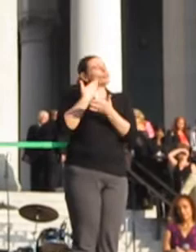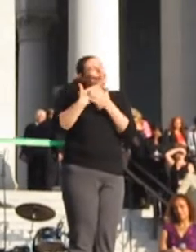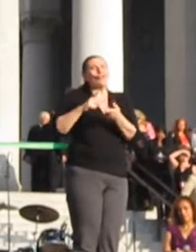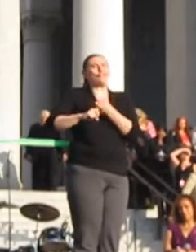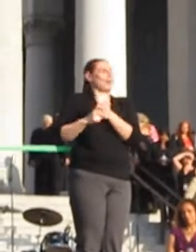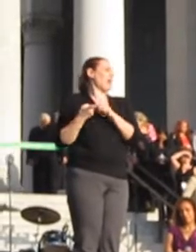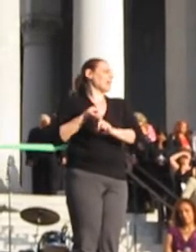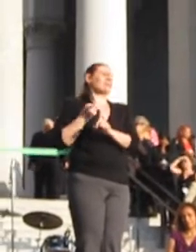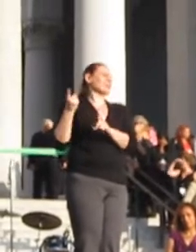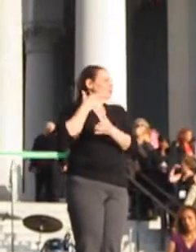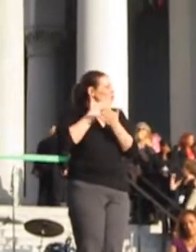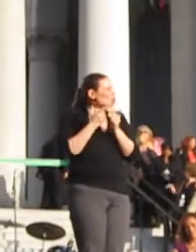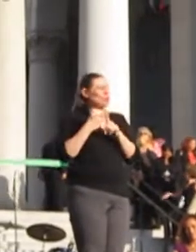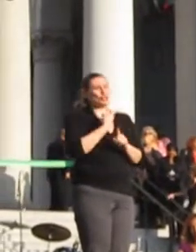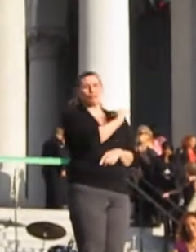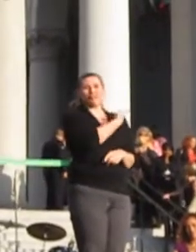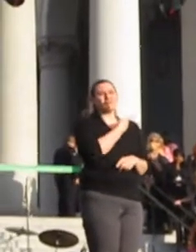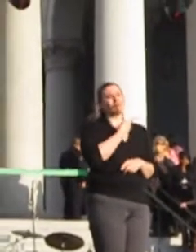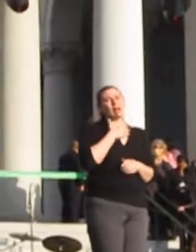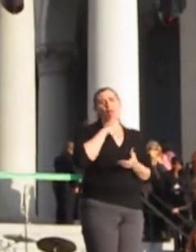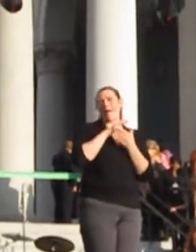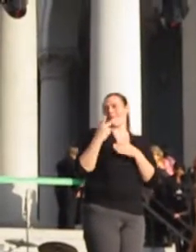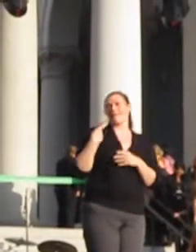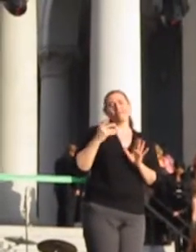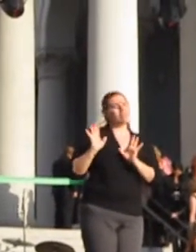us. And we are friends.